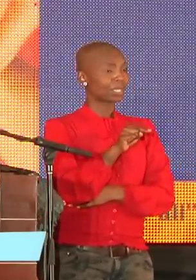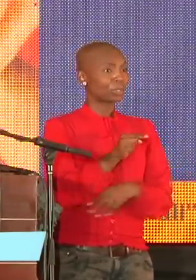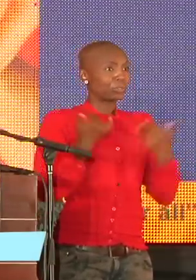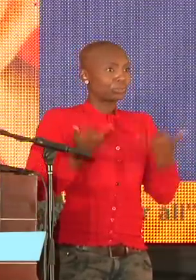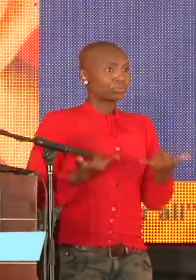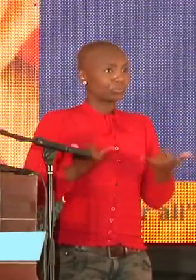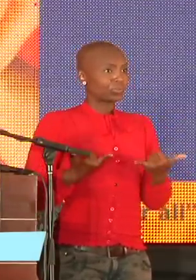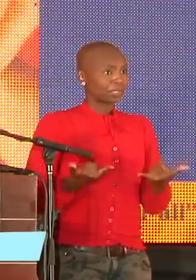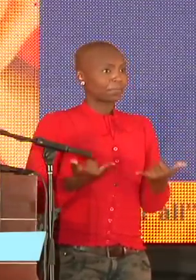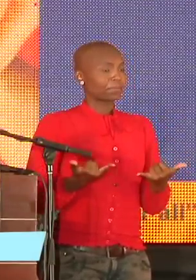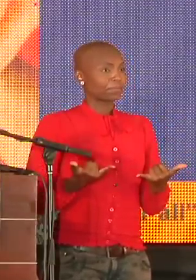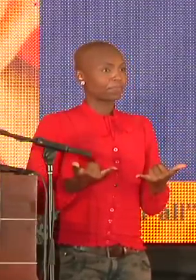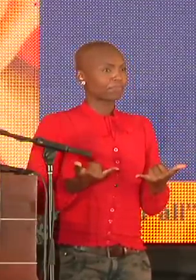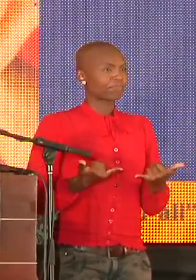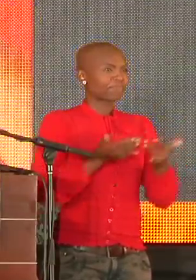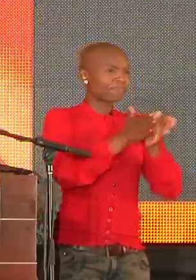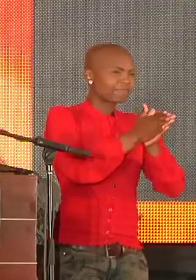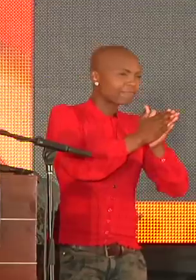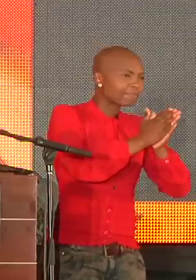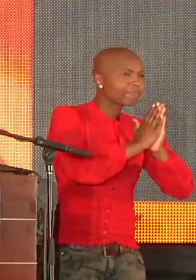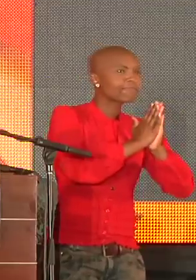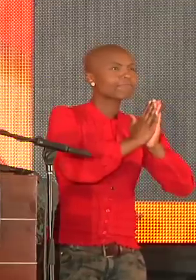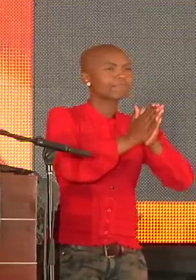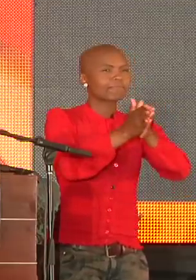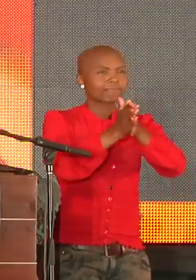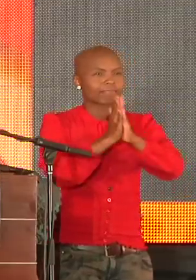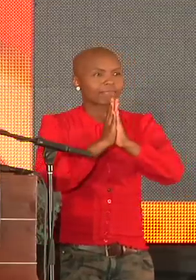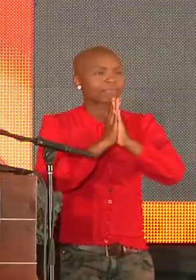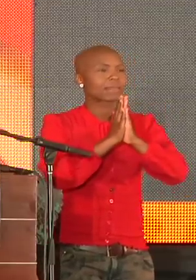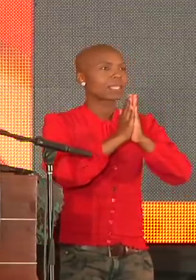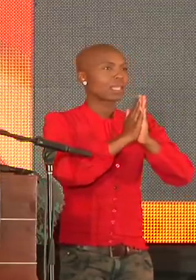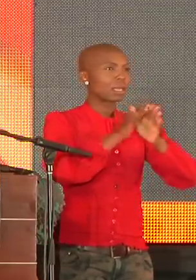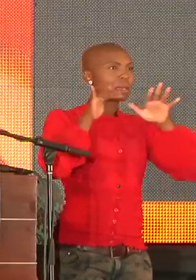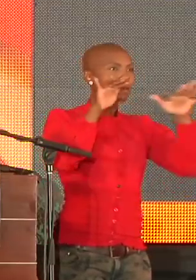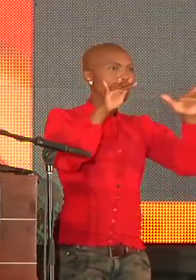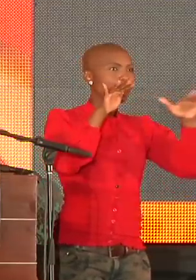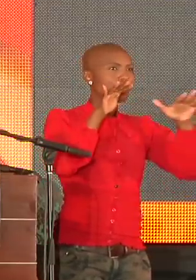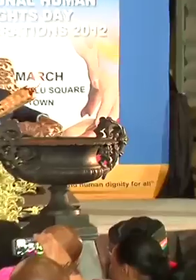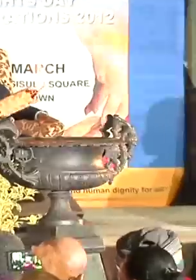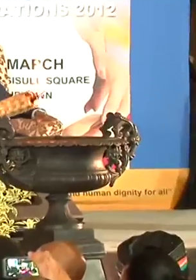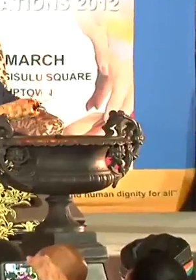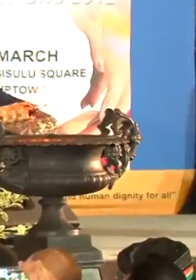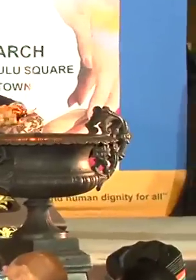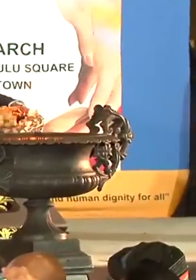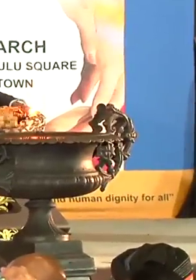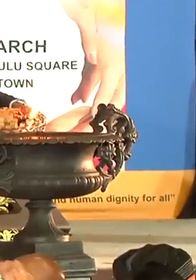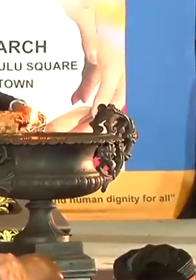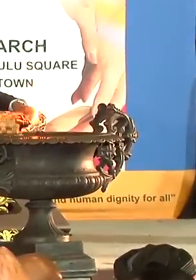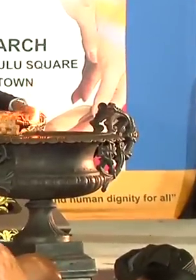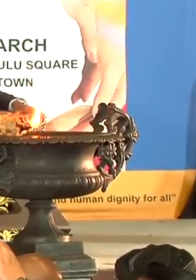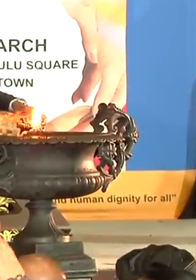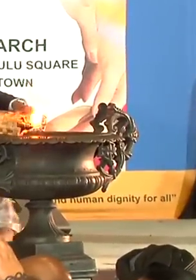today, we urge our people to familiarize themselves more with